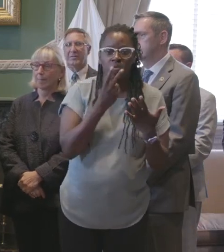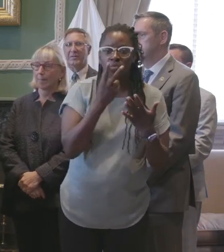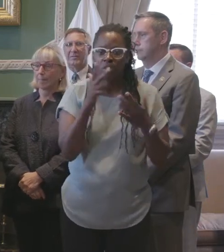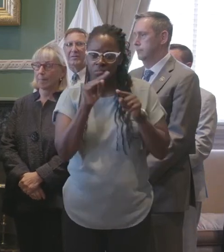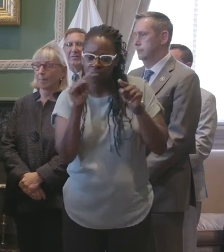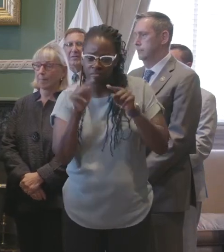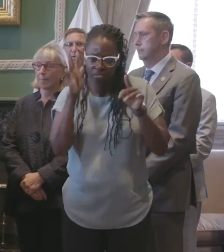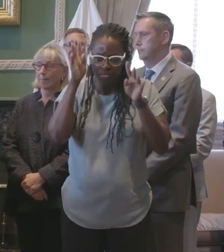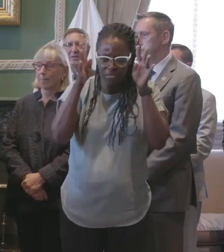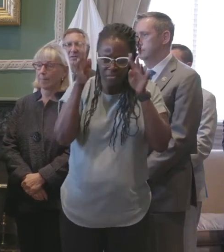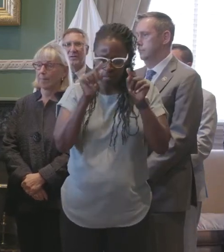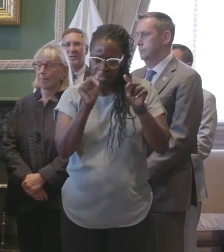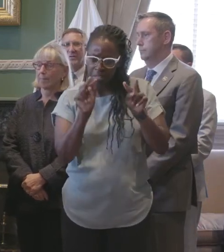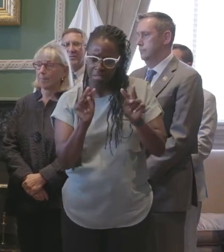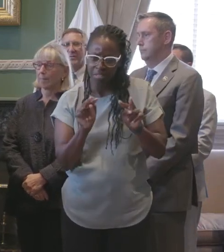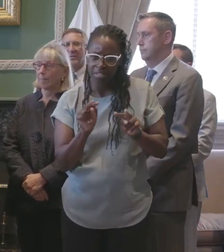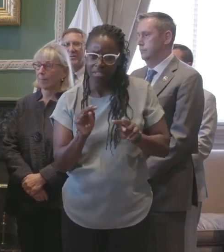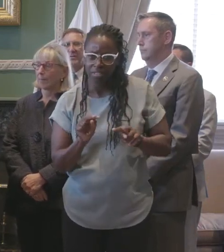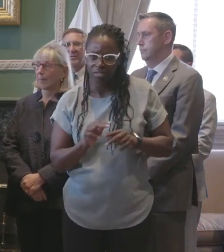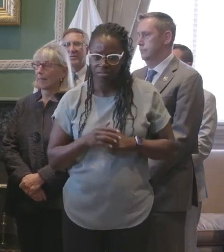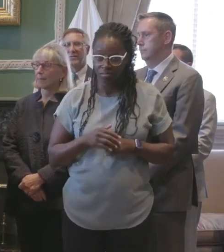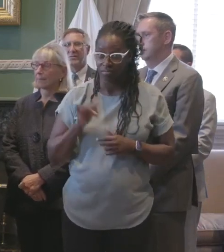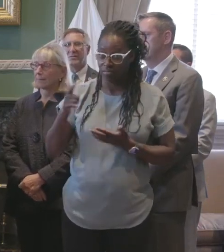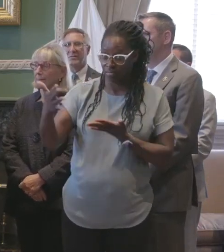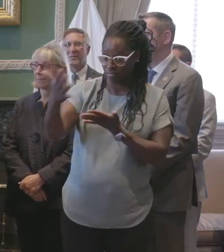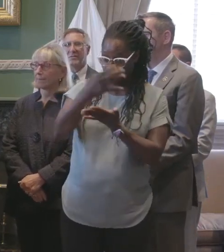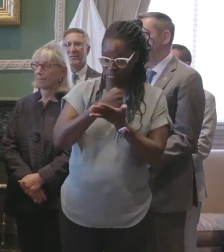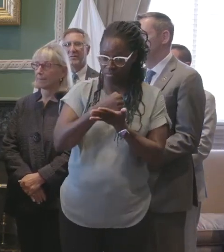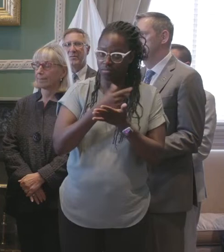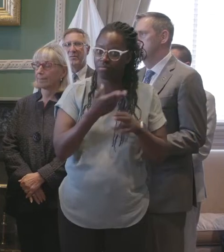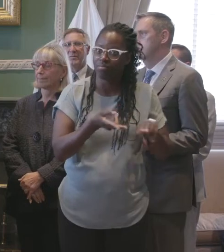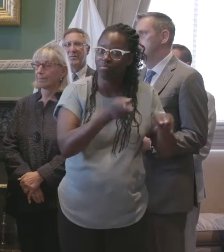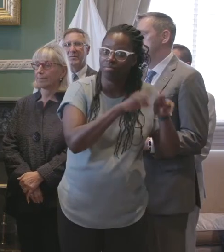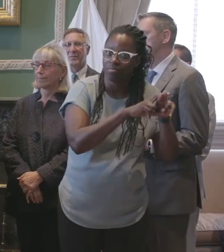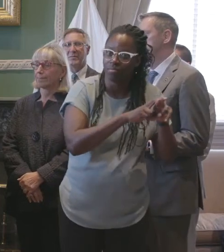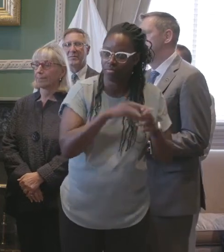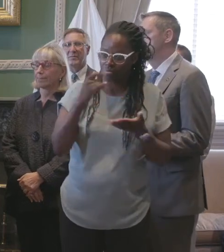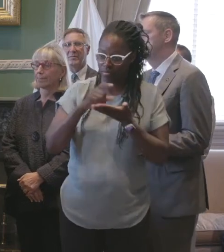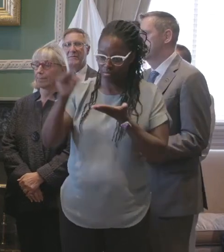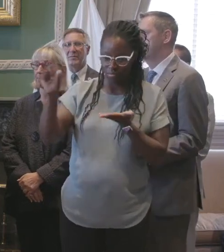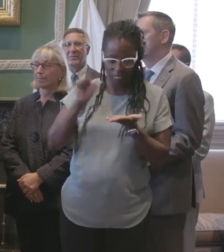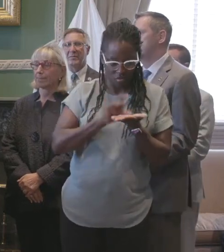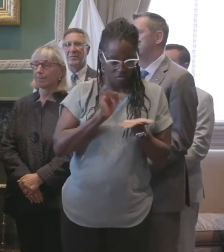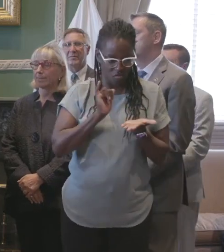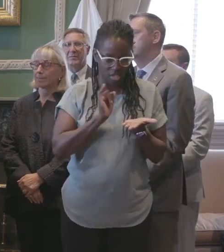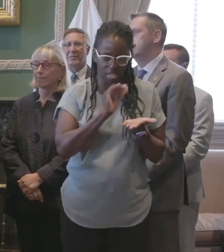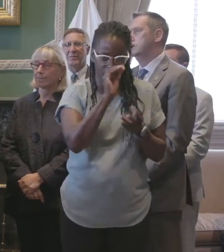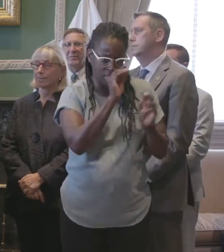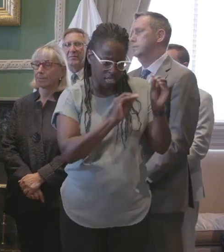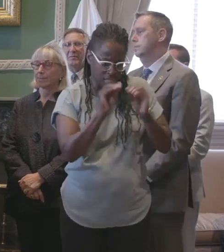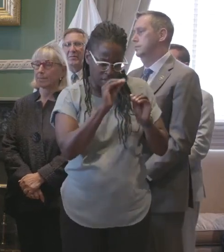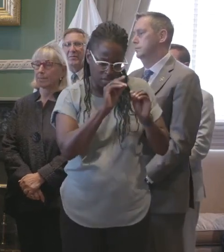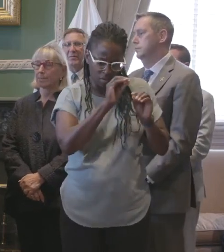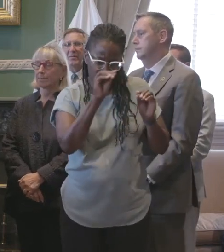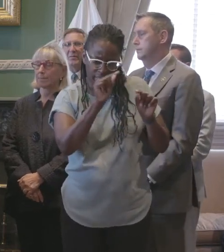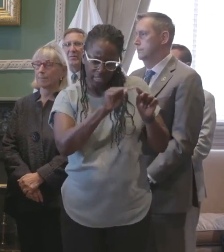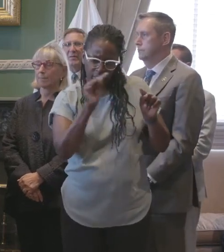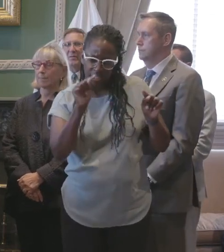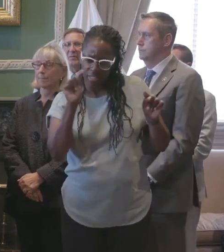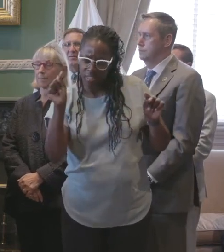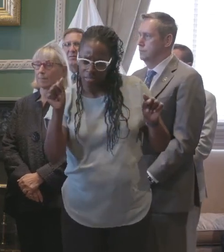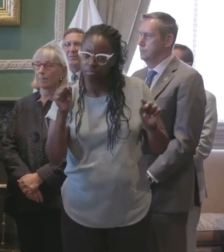getting through this tax increase, and we are able to maintain levels of